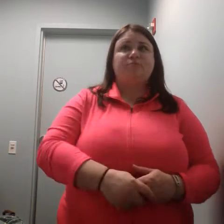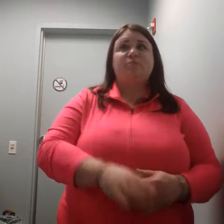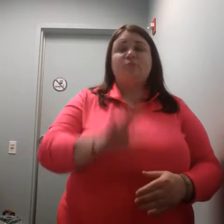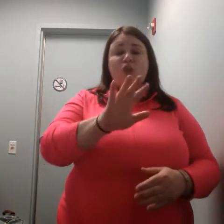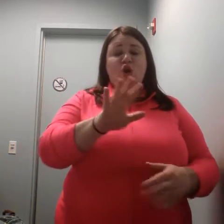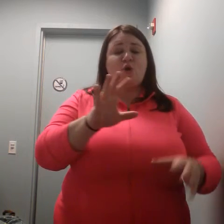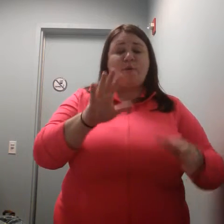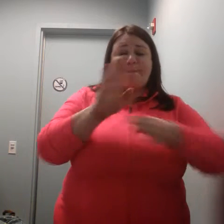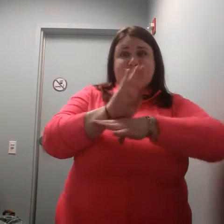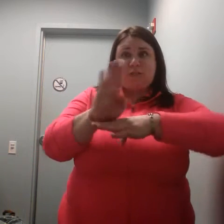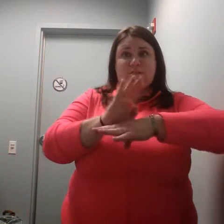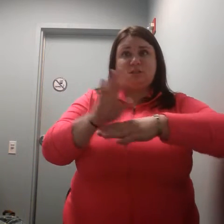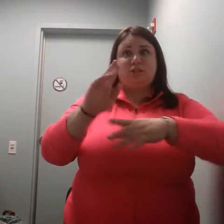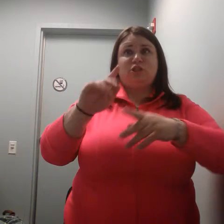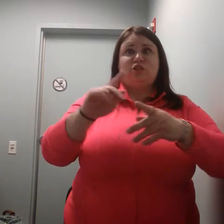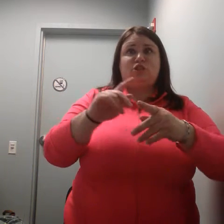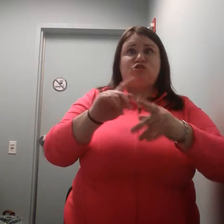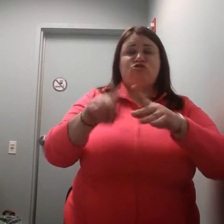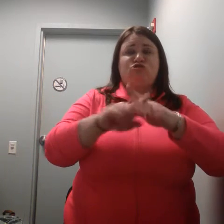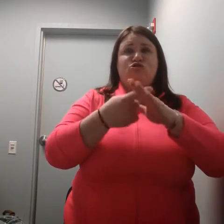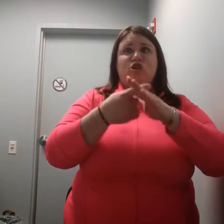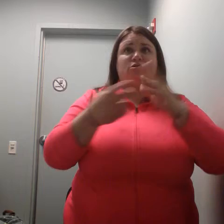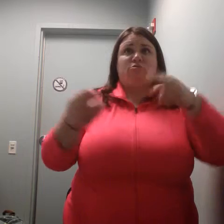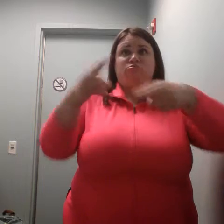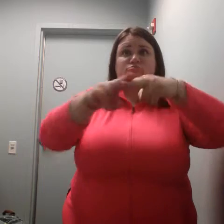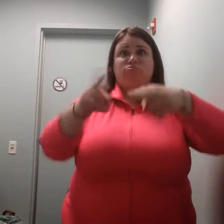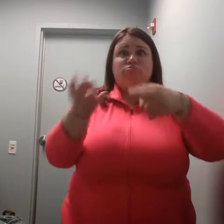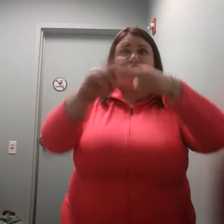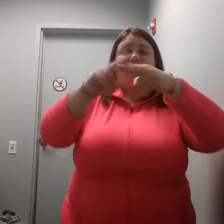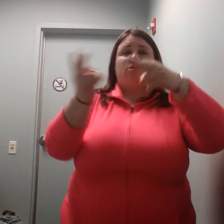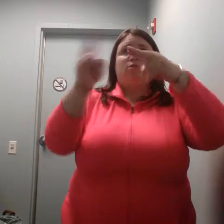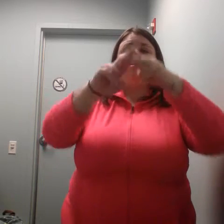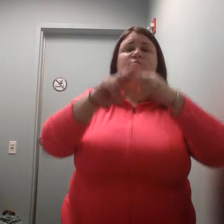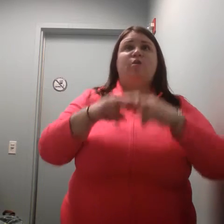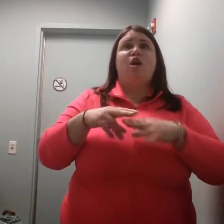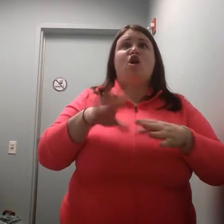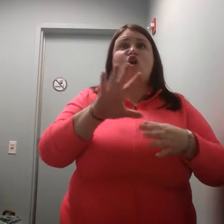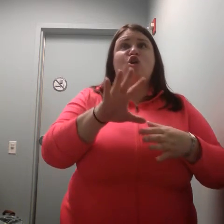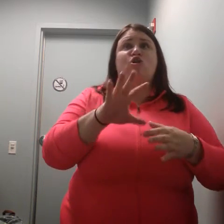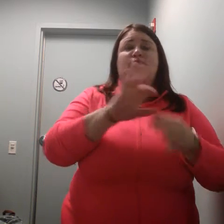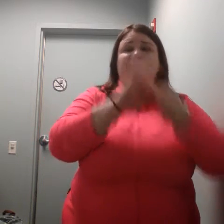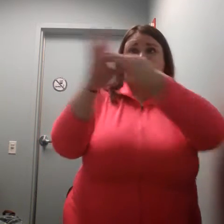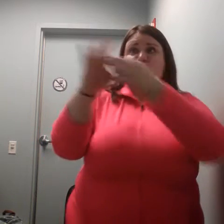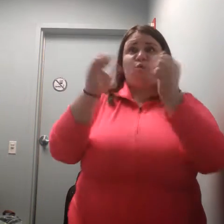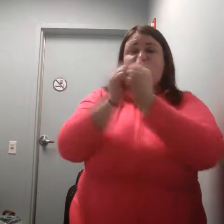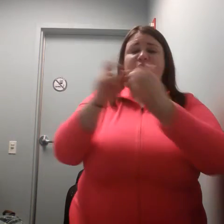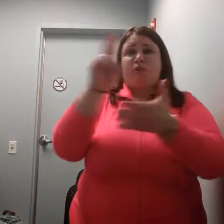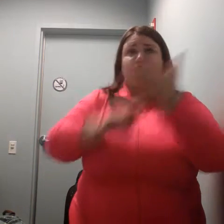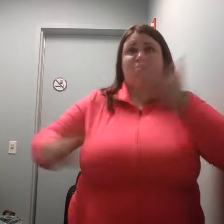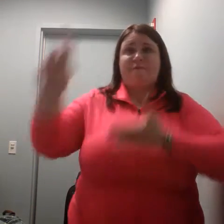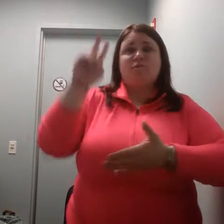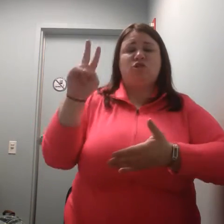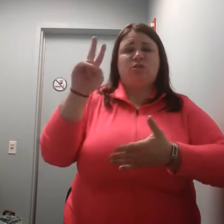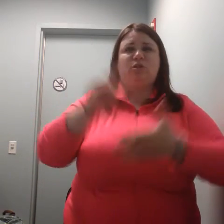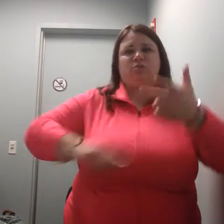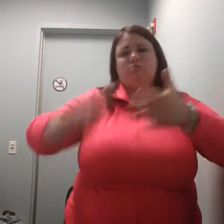booming. She's getting contracts and making deals with like universities and all these scholarly institutions to go through archaeological